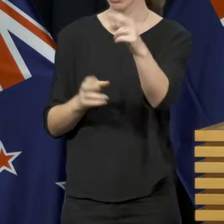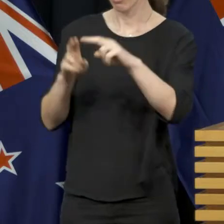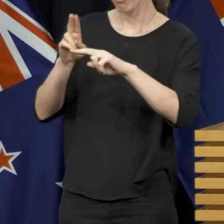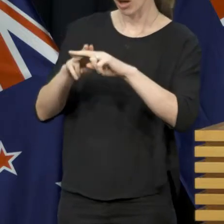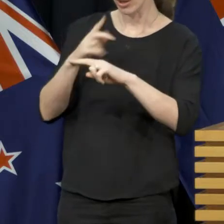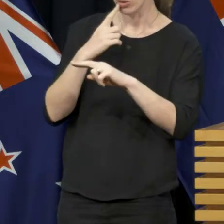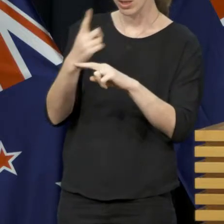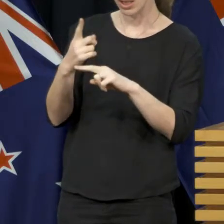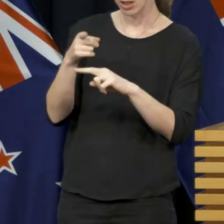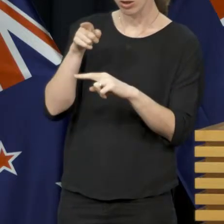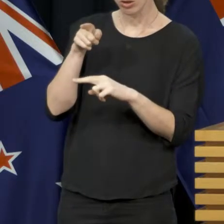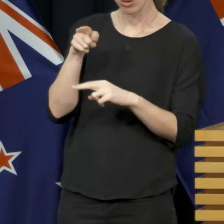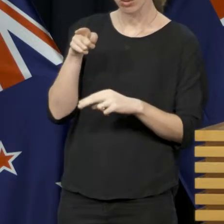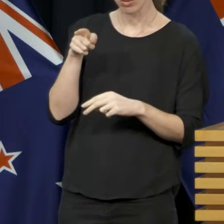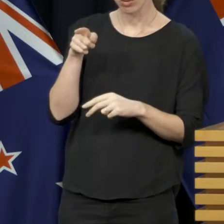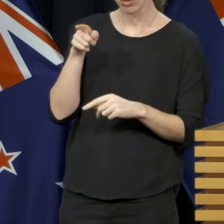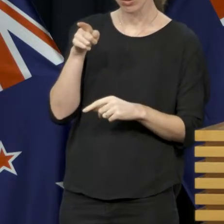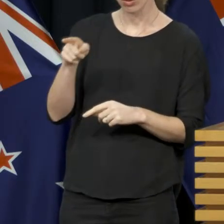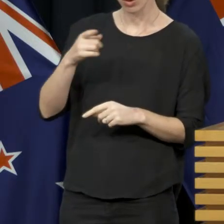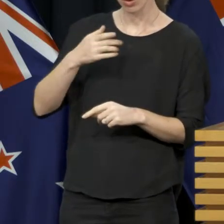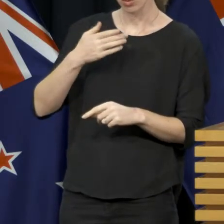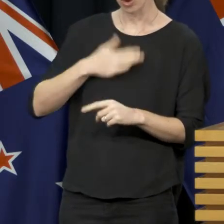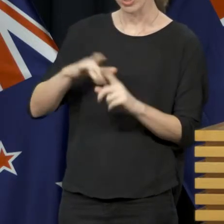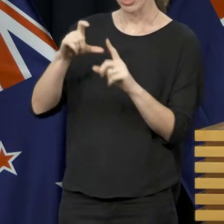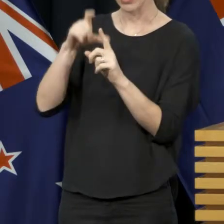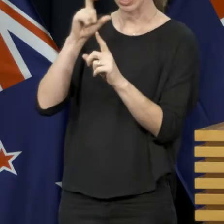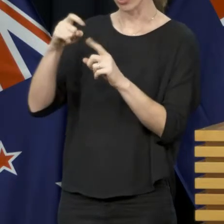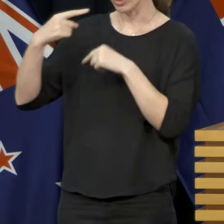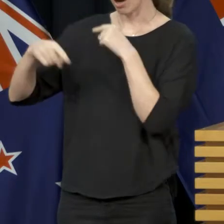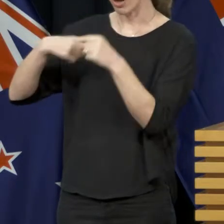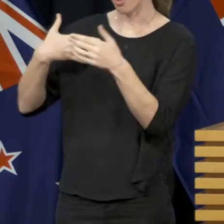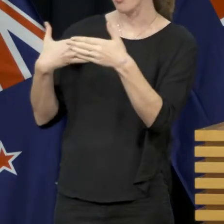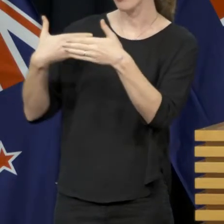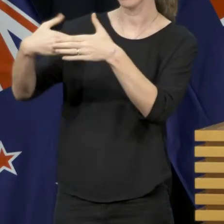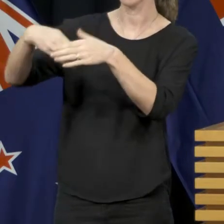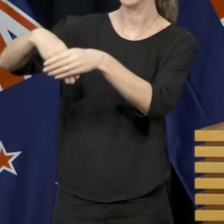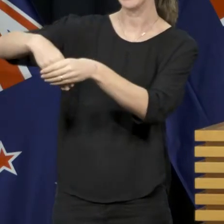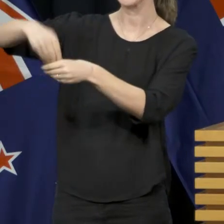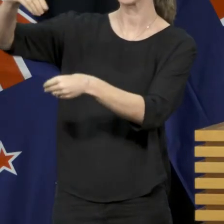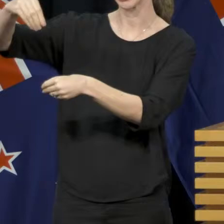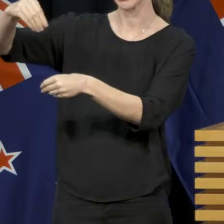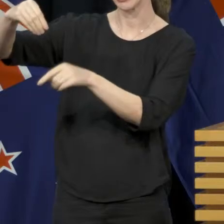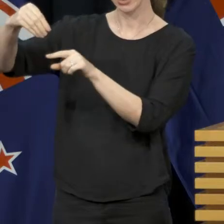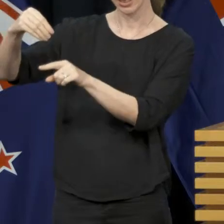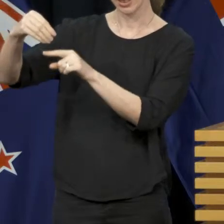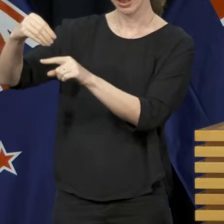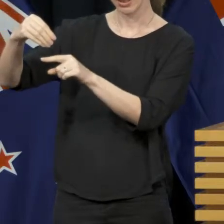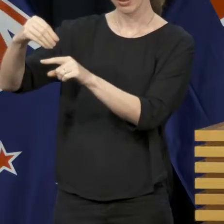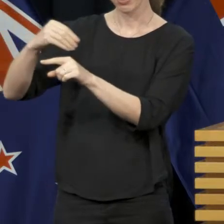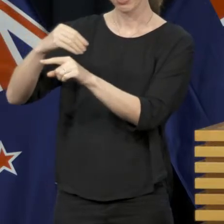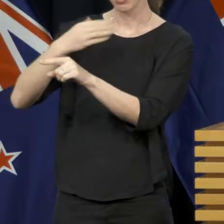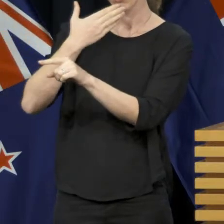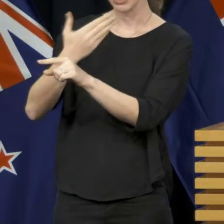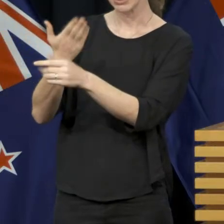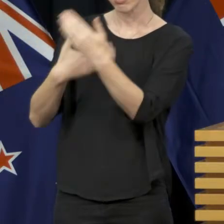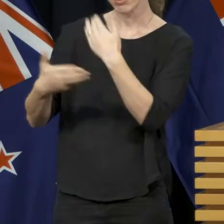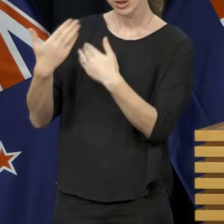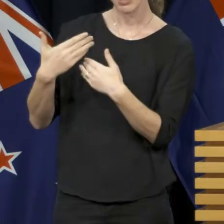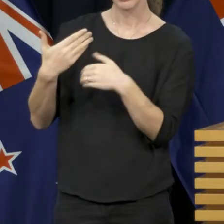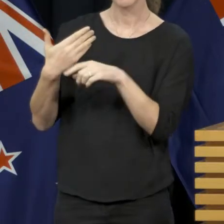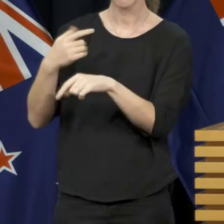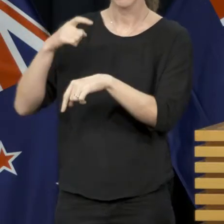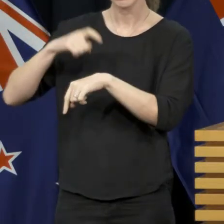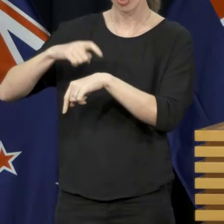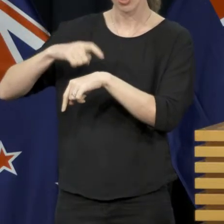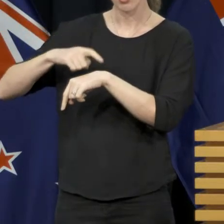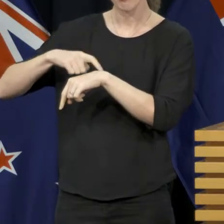that it was your intention that David Clark would stay on as Health Minister until September the 19th. So can you just lay out with a bit more certainty the